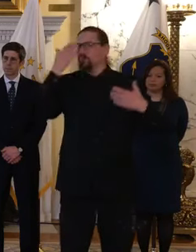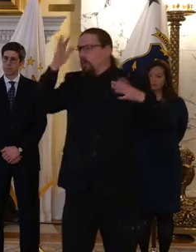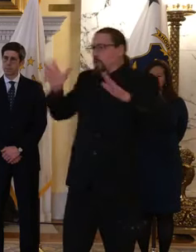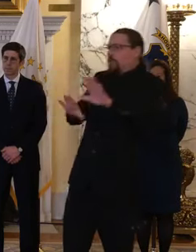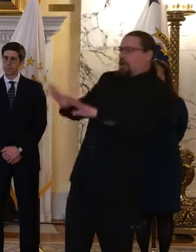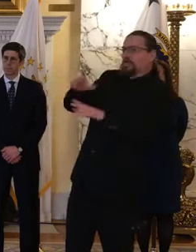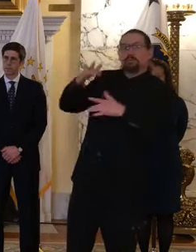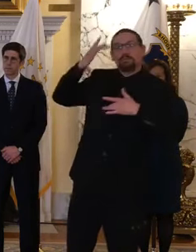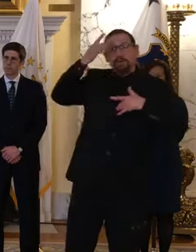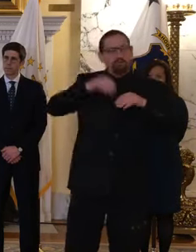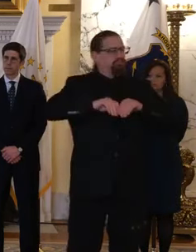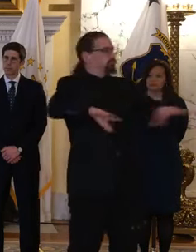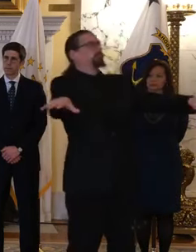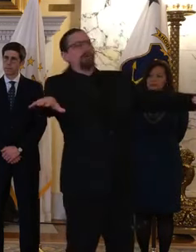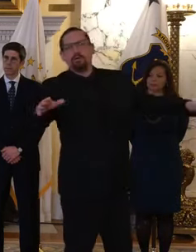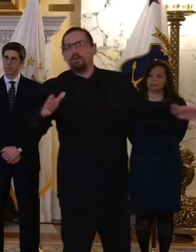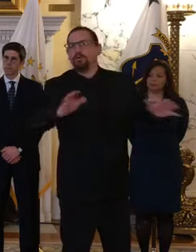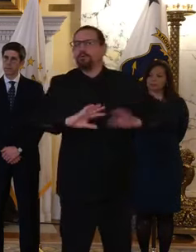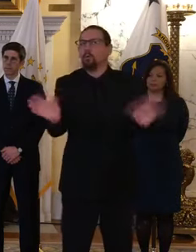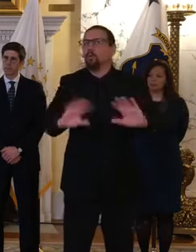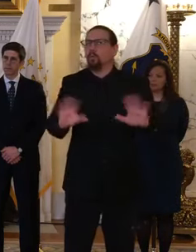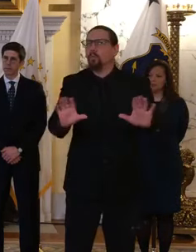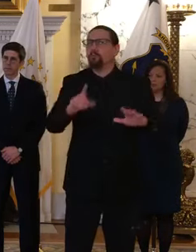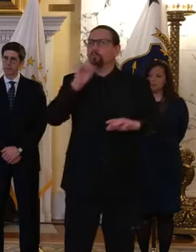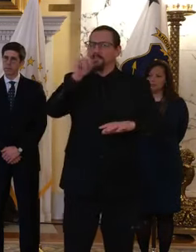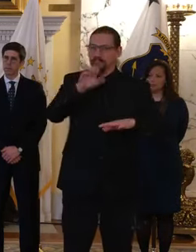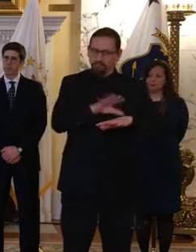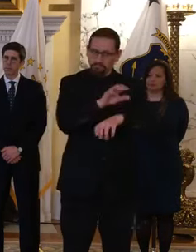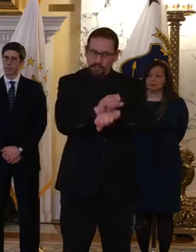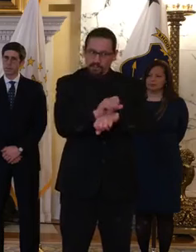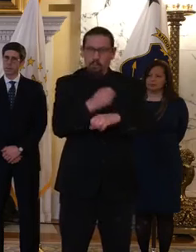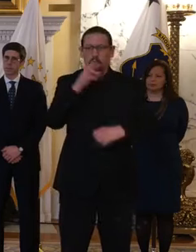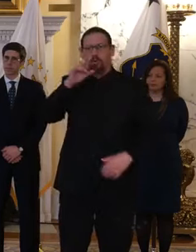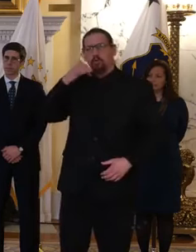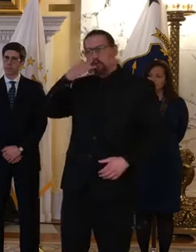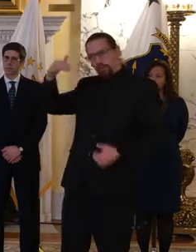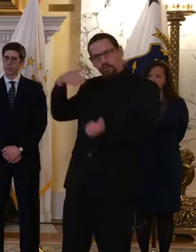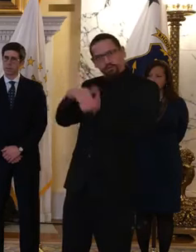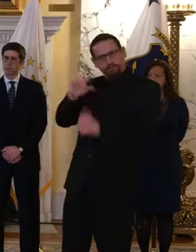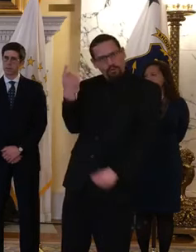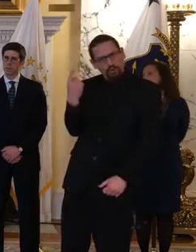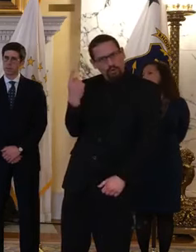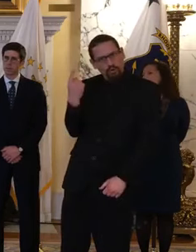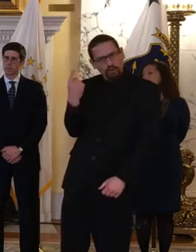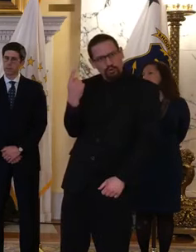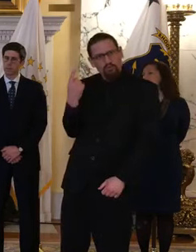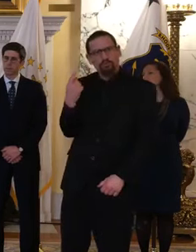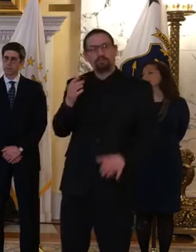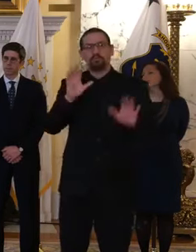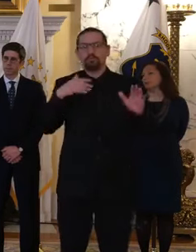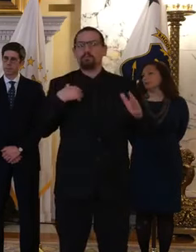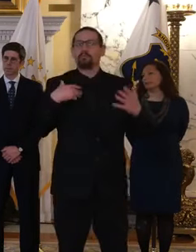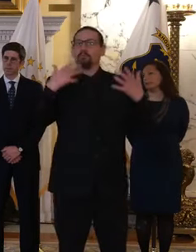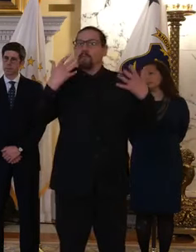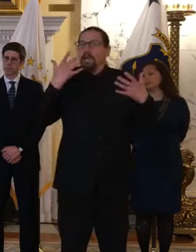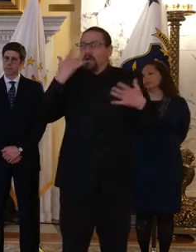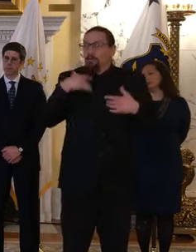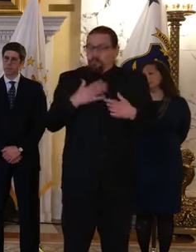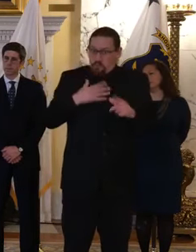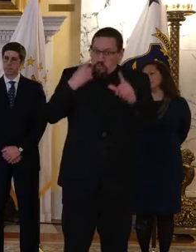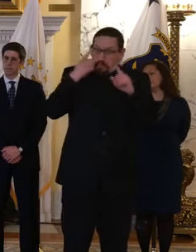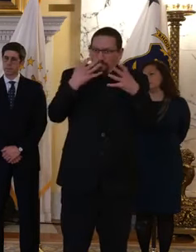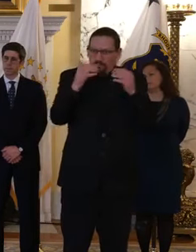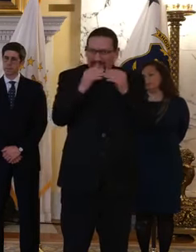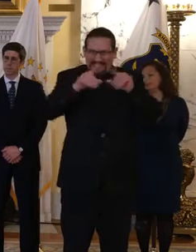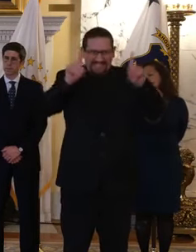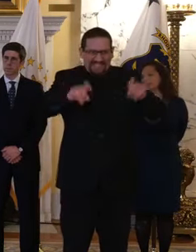more. But please understand, whether you are positive by testing or